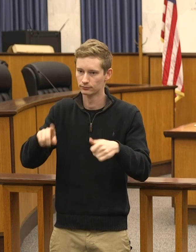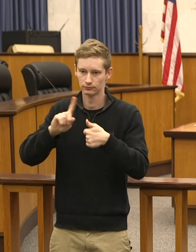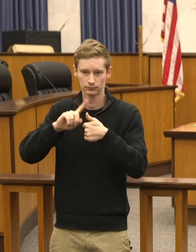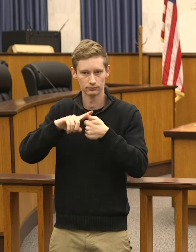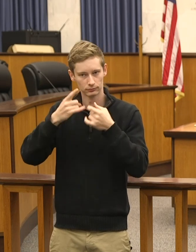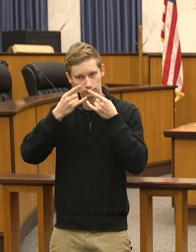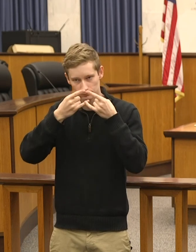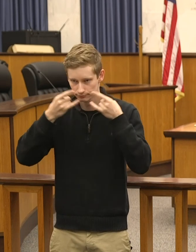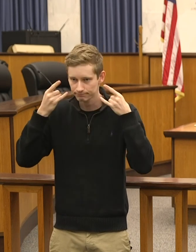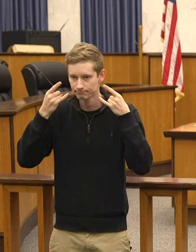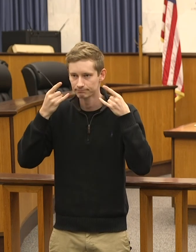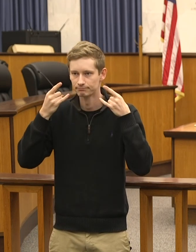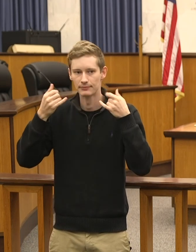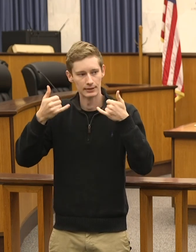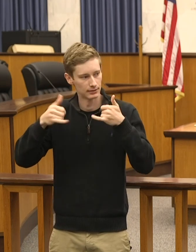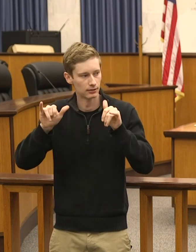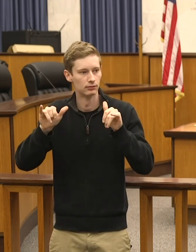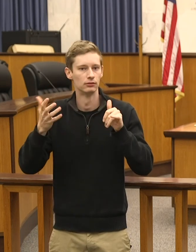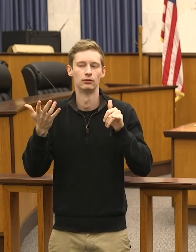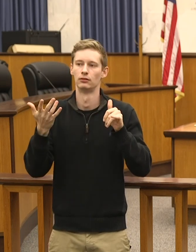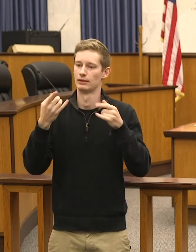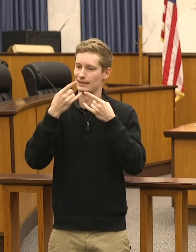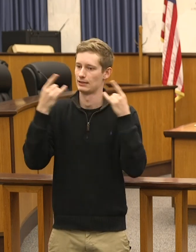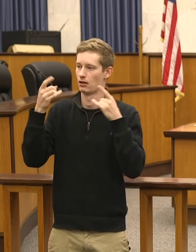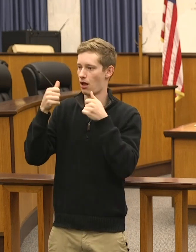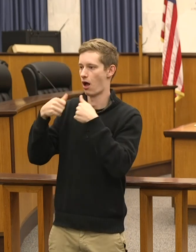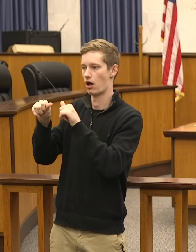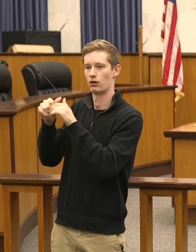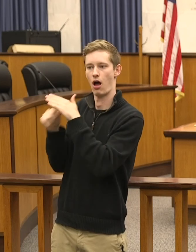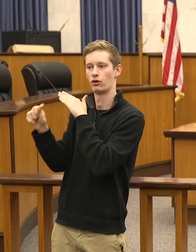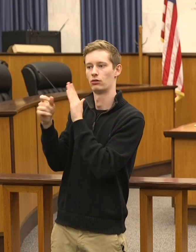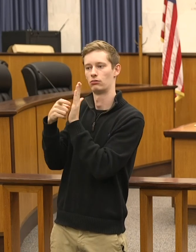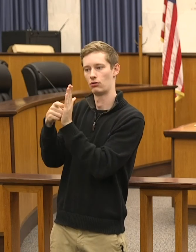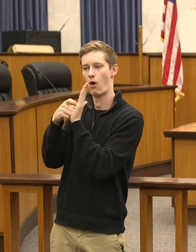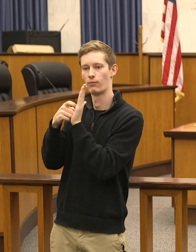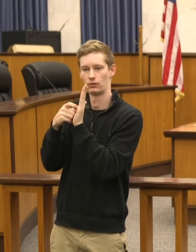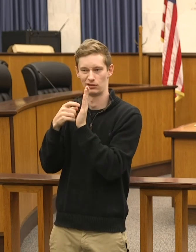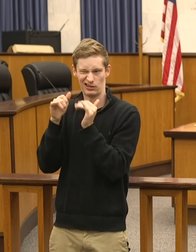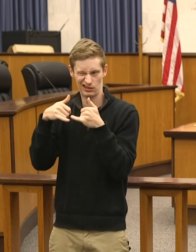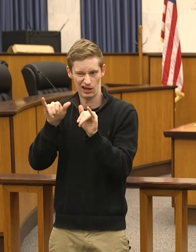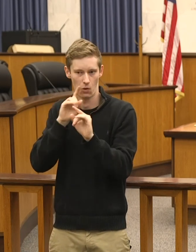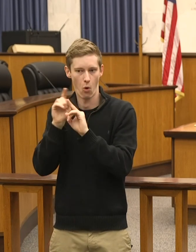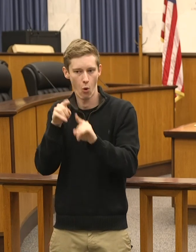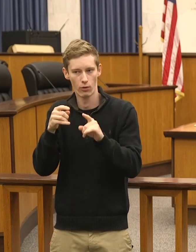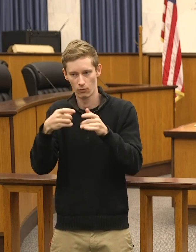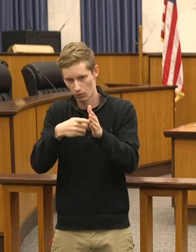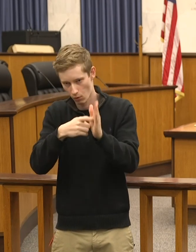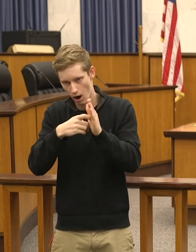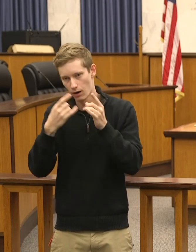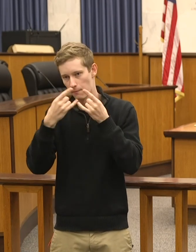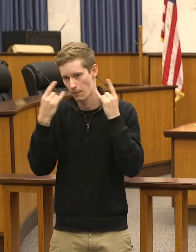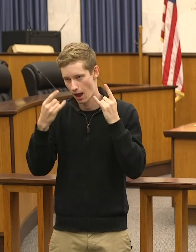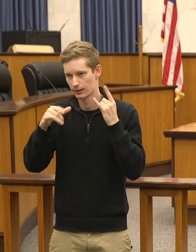We are still in the midst of the mask mandate here in the city of Richmond and here in the Commonwealth of Virginia. They